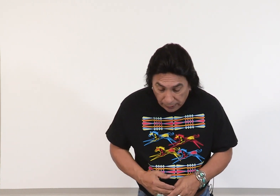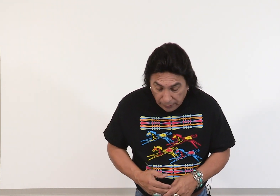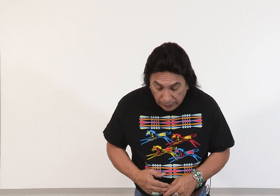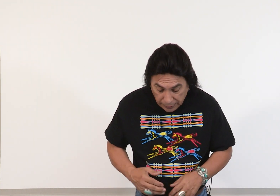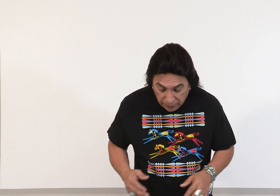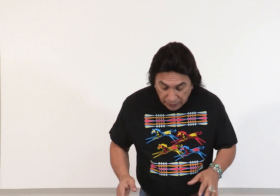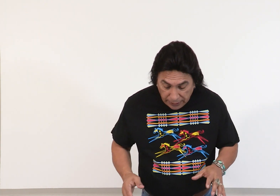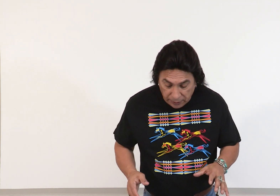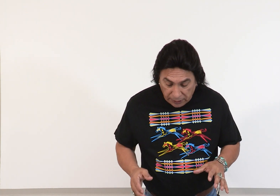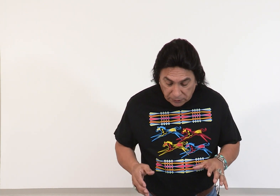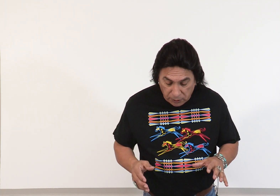And anything that's